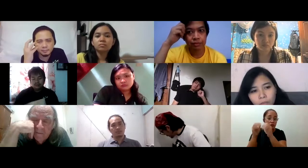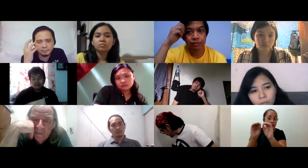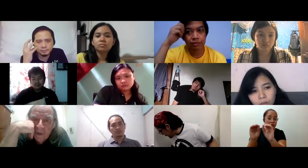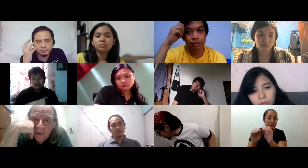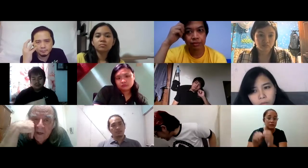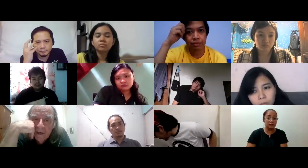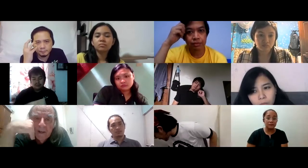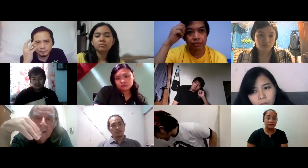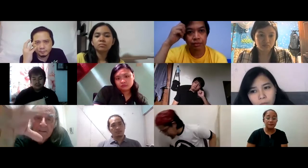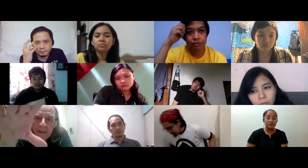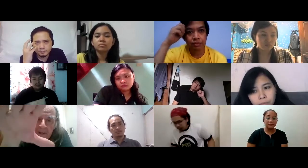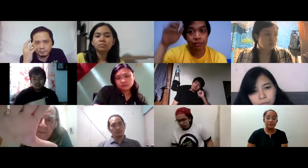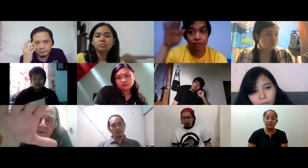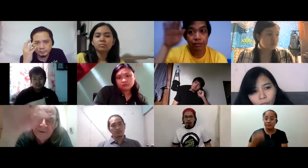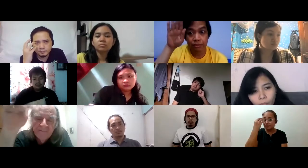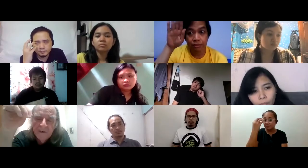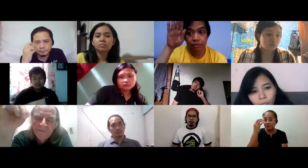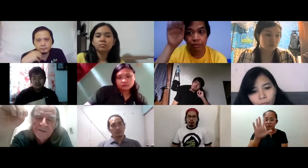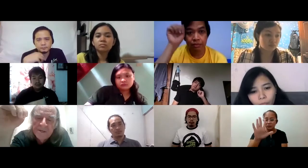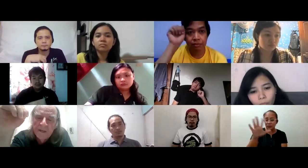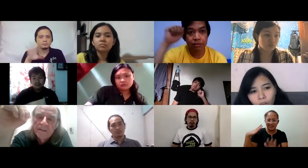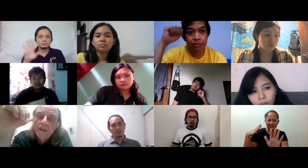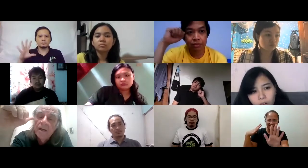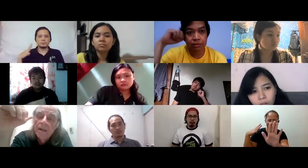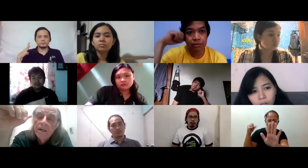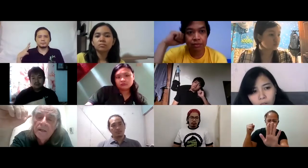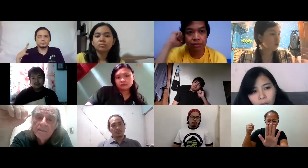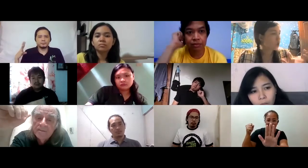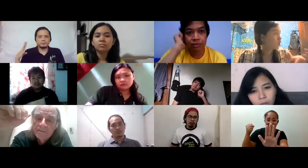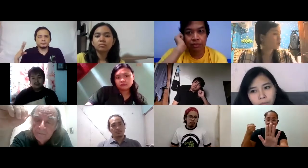up. Okay, let me just finish for a second.